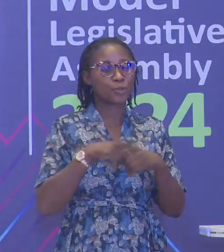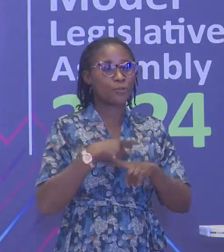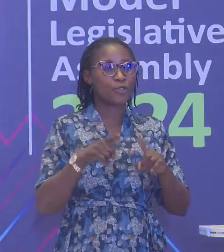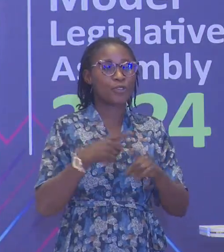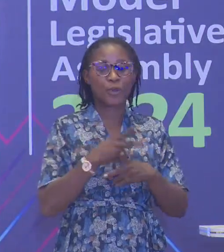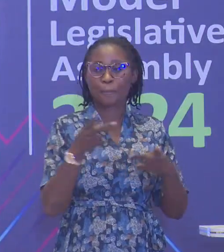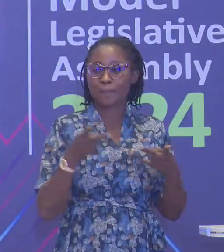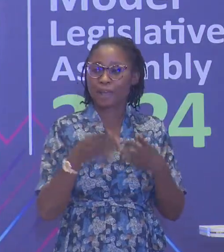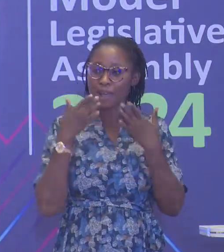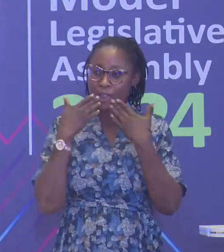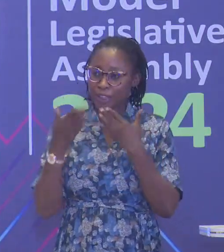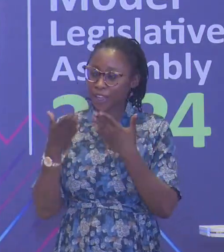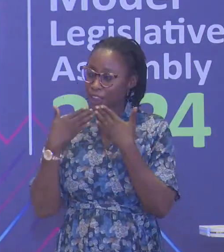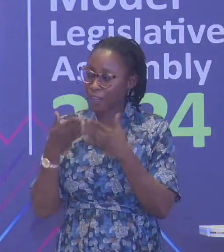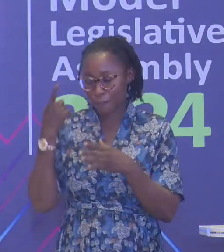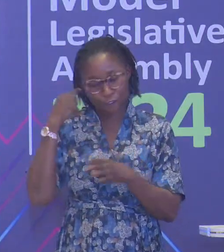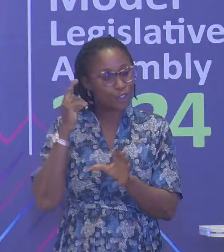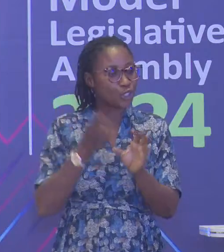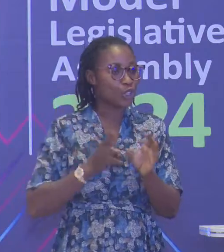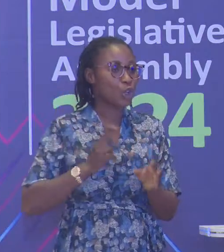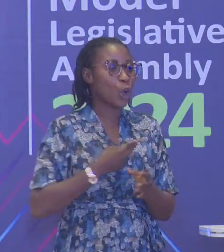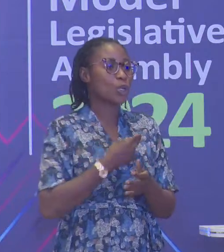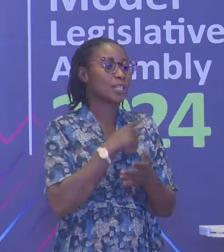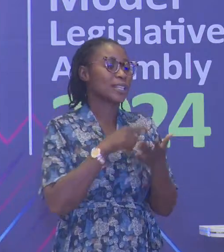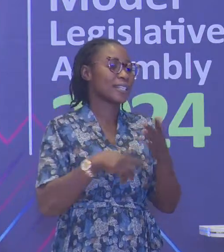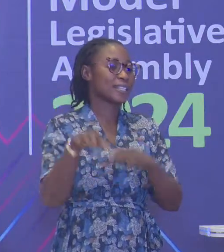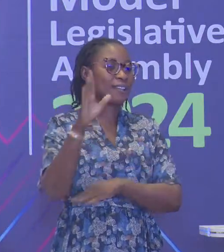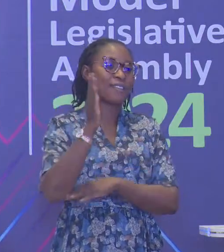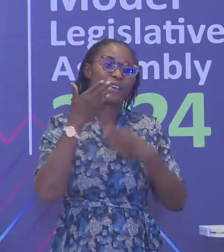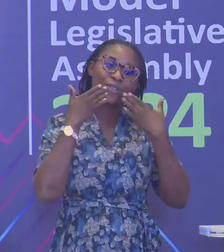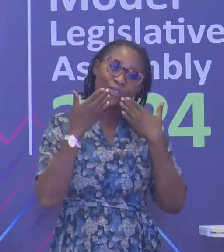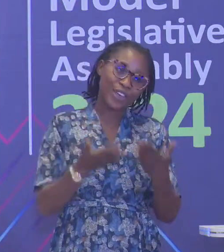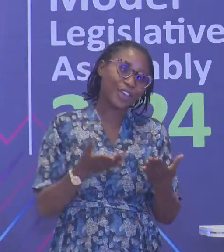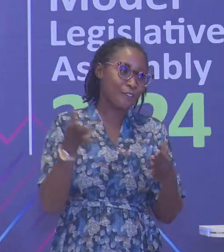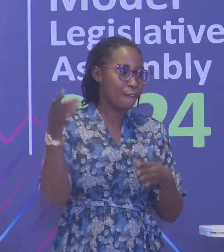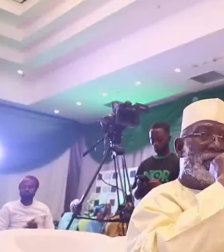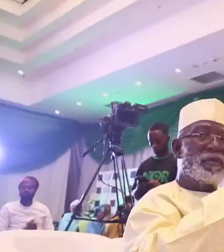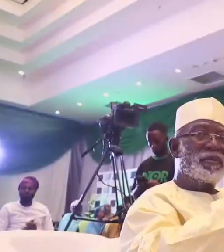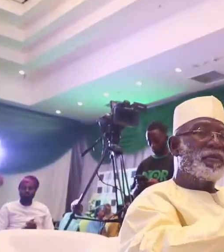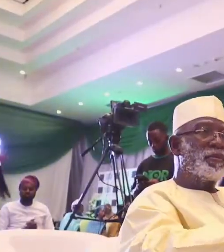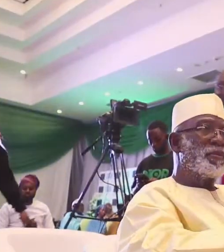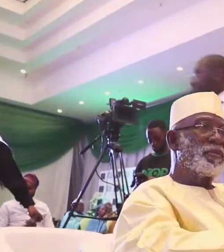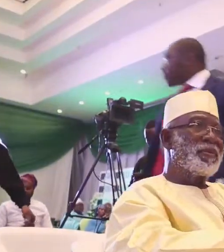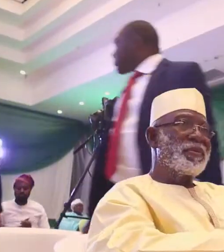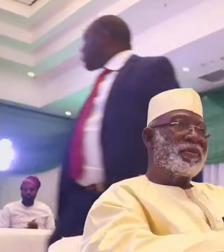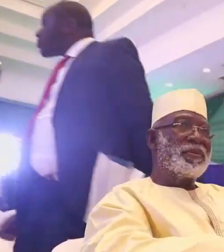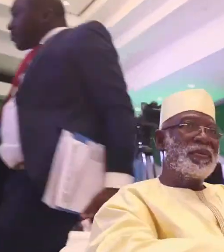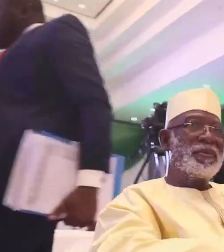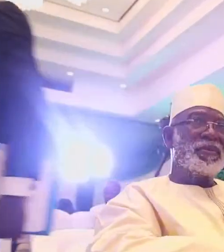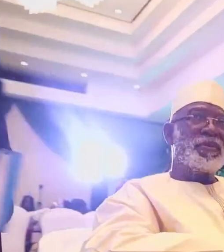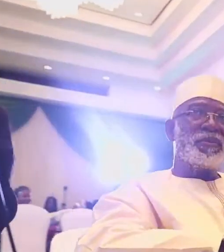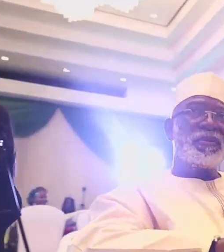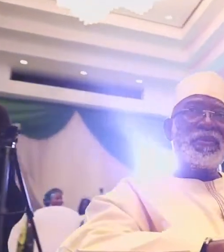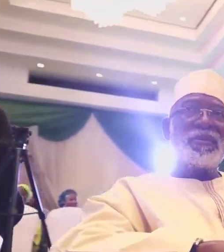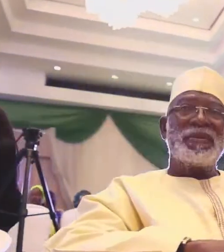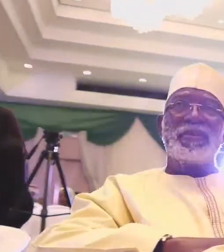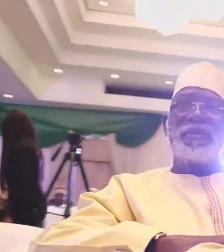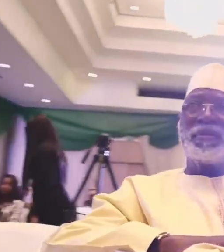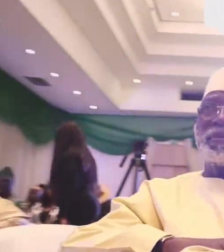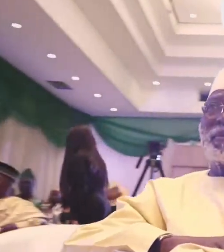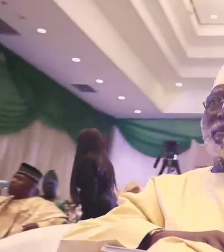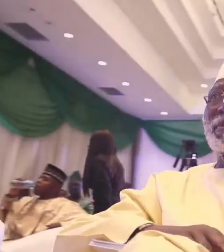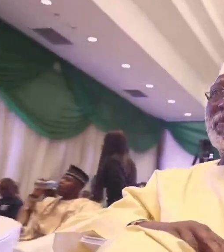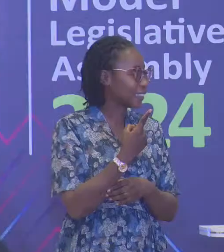destinations. Thank you so much for joining us this afternoon. Thank you for your support. Thank you for your love. Thank you for your